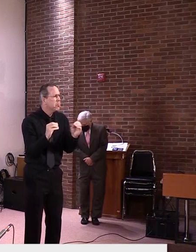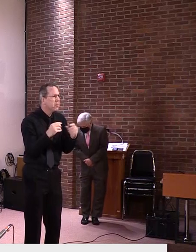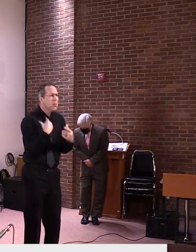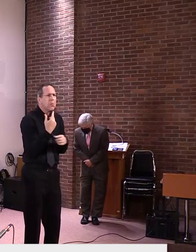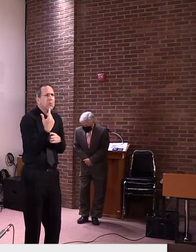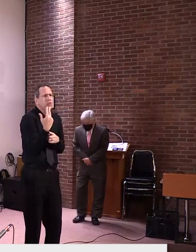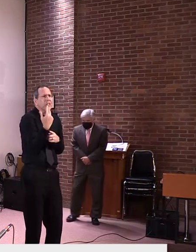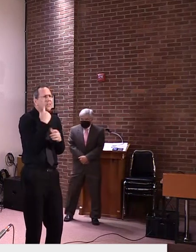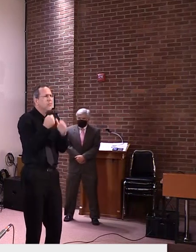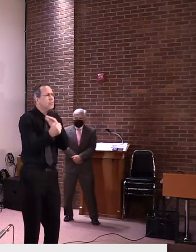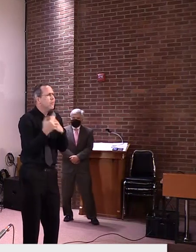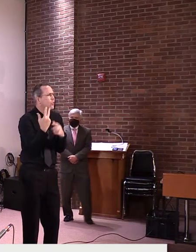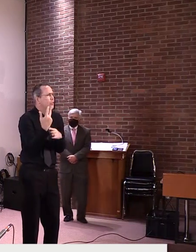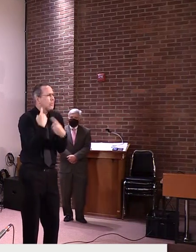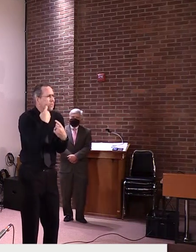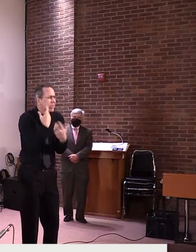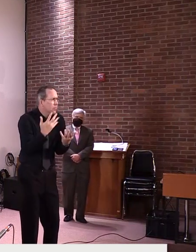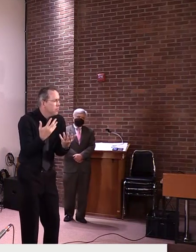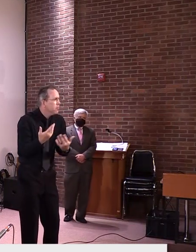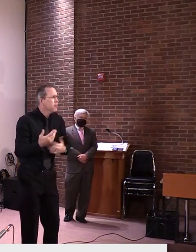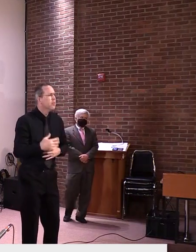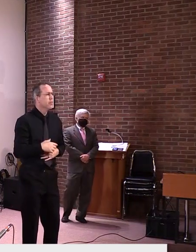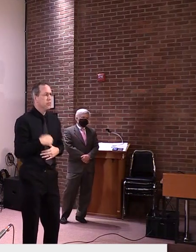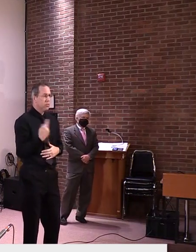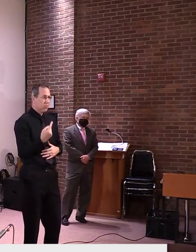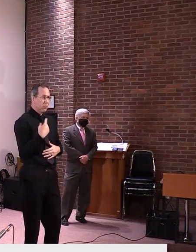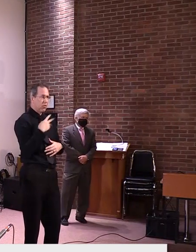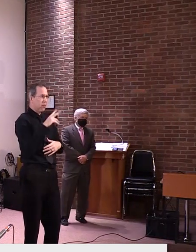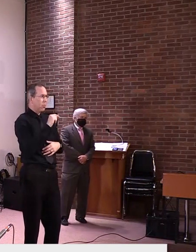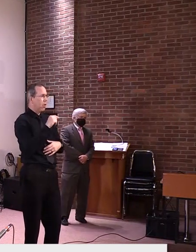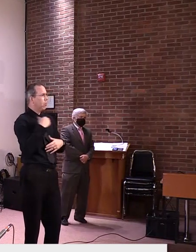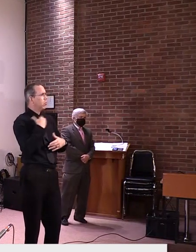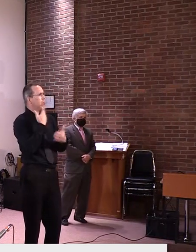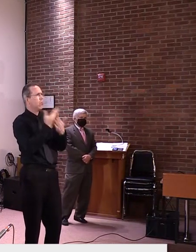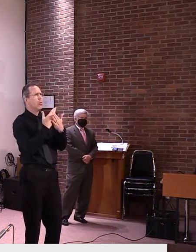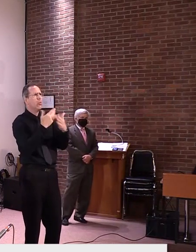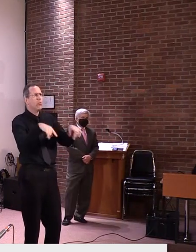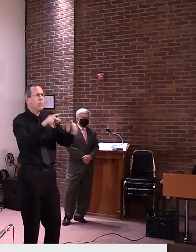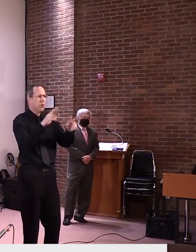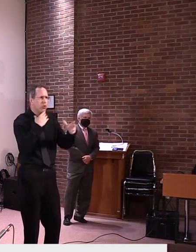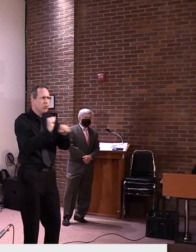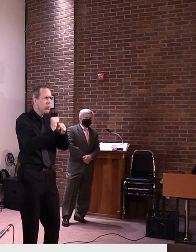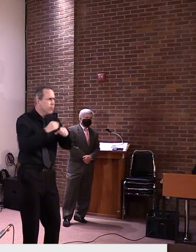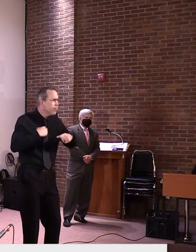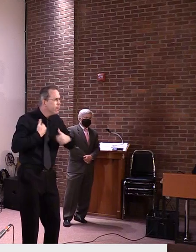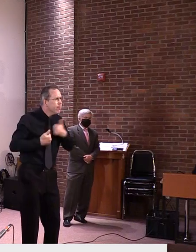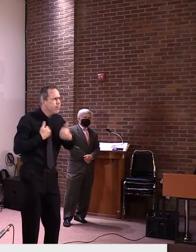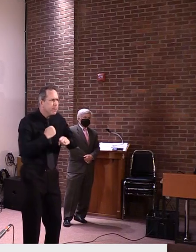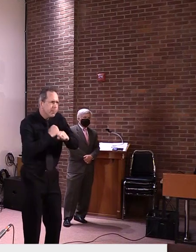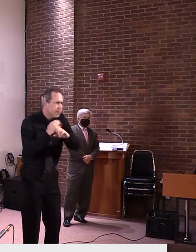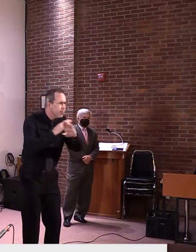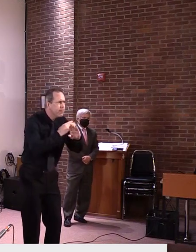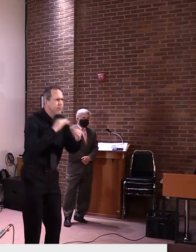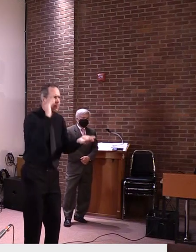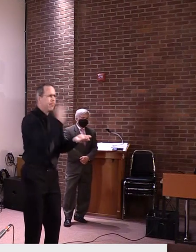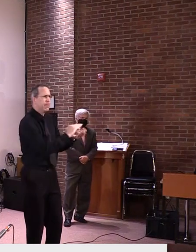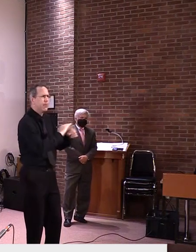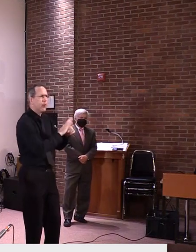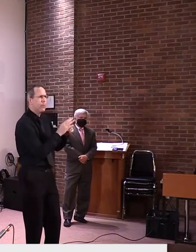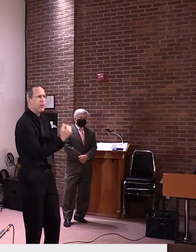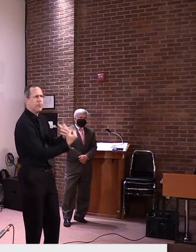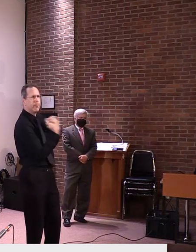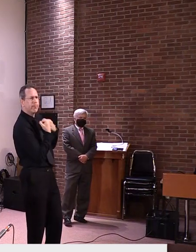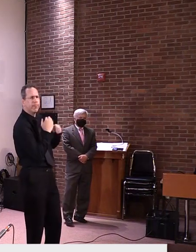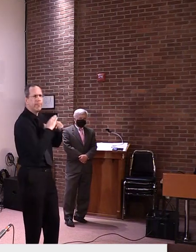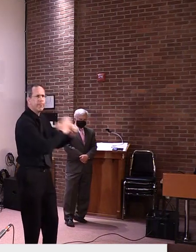Vermonters have done a lot to suppress this virus and help us contain the small number of outbreaks we've had to prevent